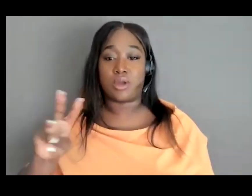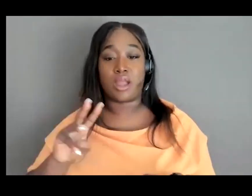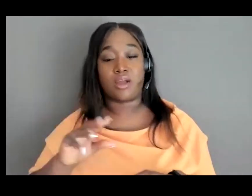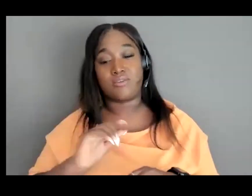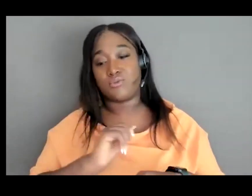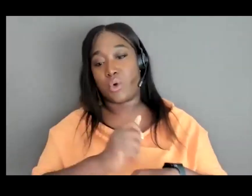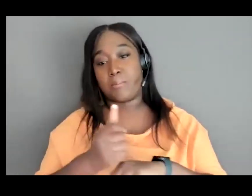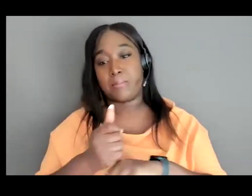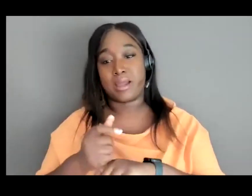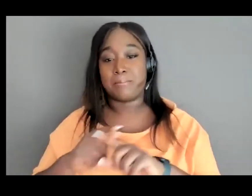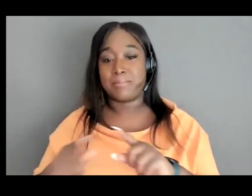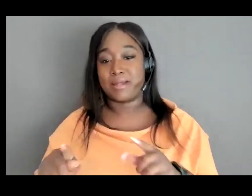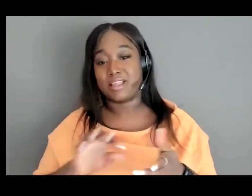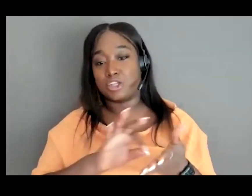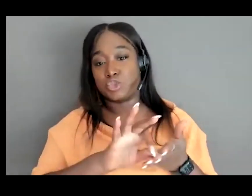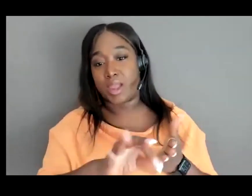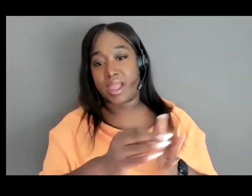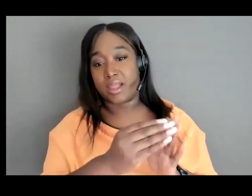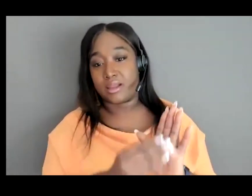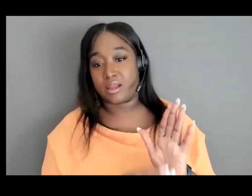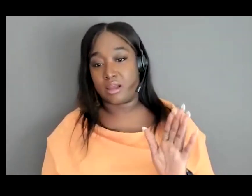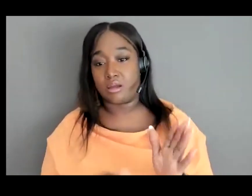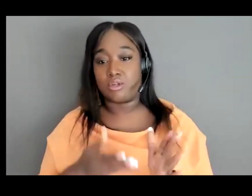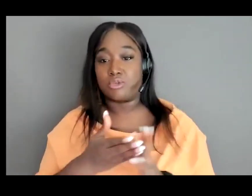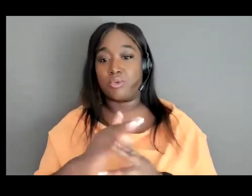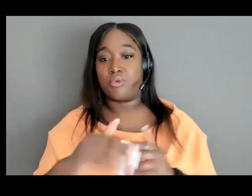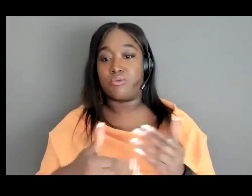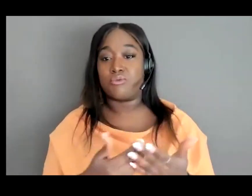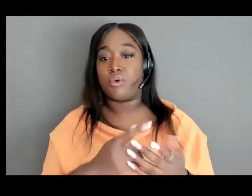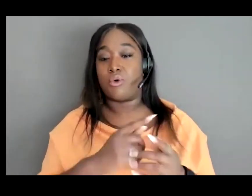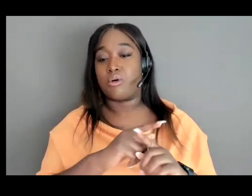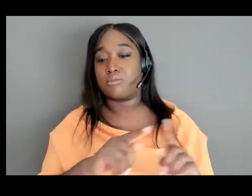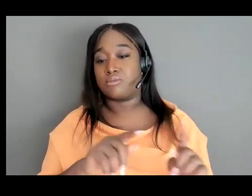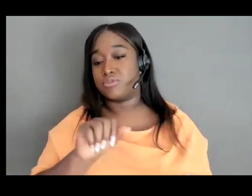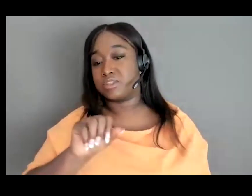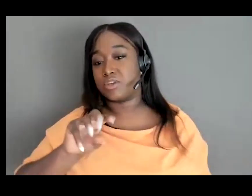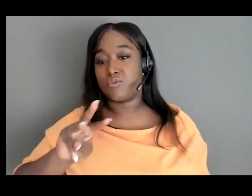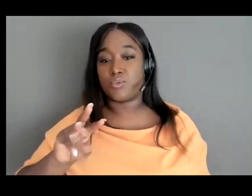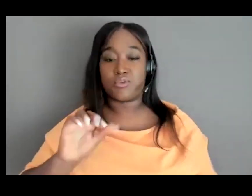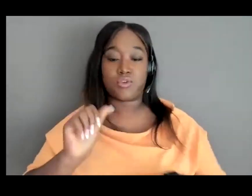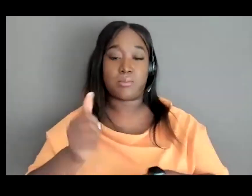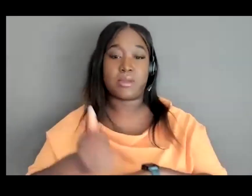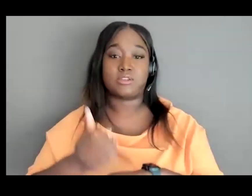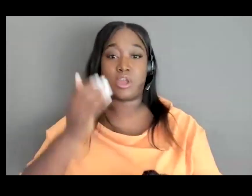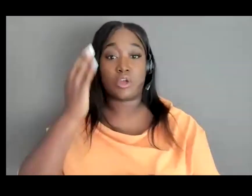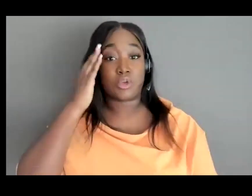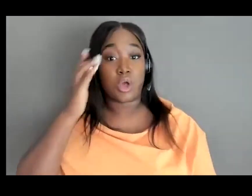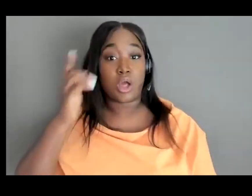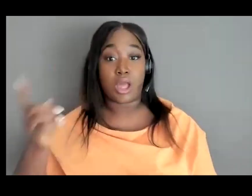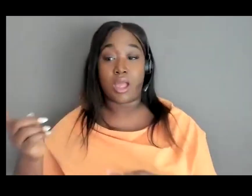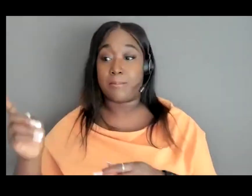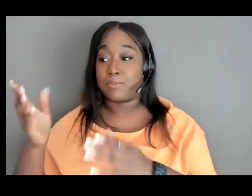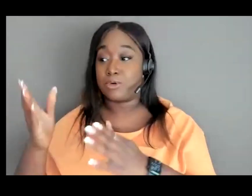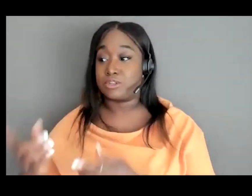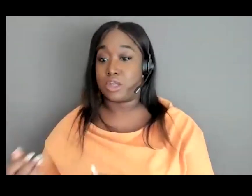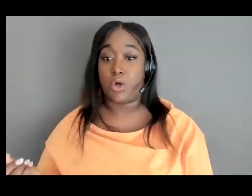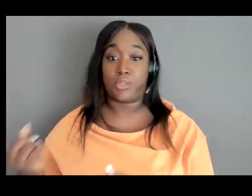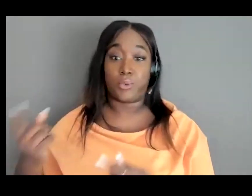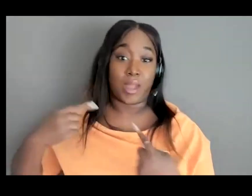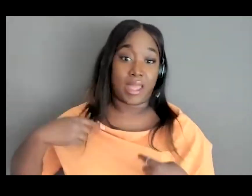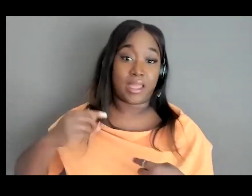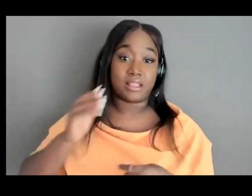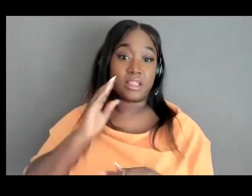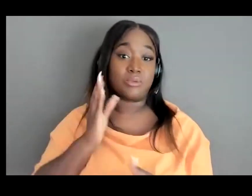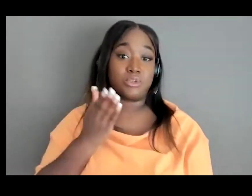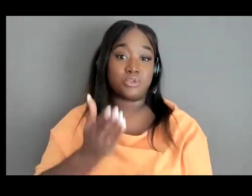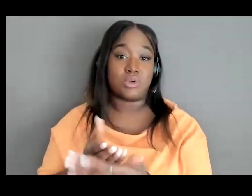those rides through all those different software formats so that they know the person's on the way and is going to show up at such